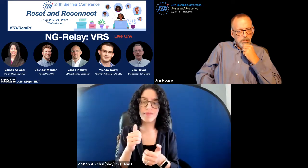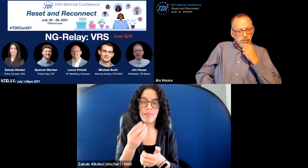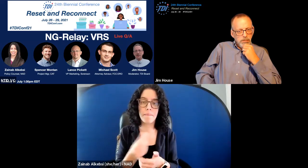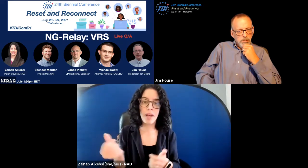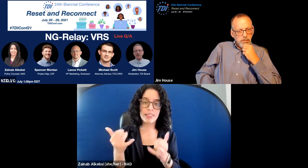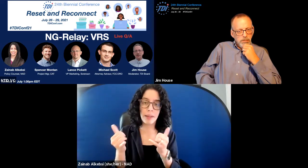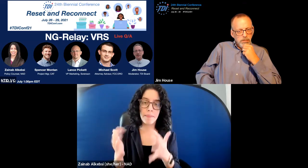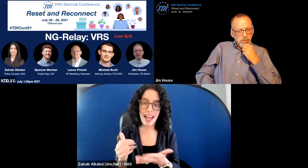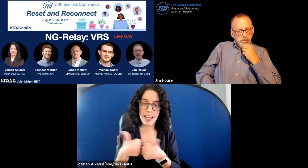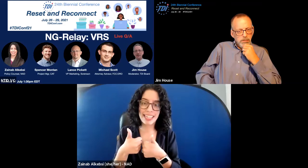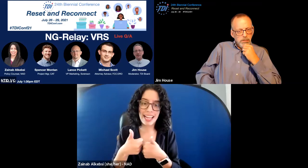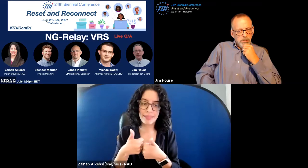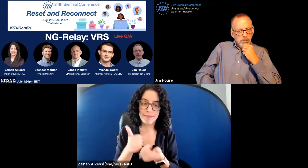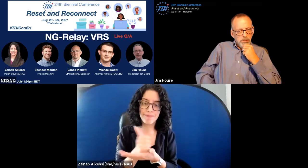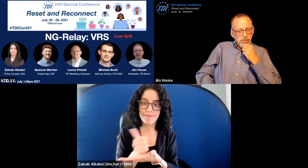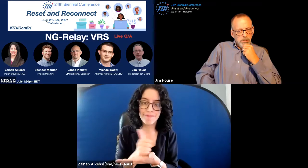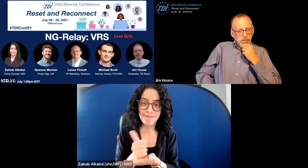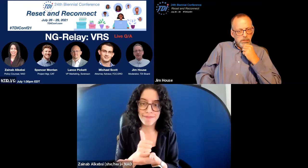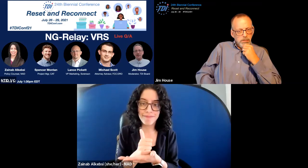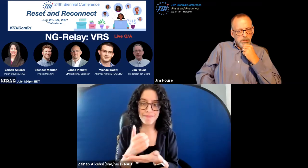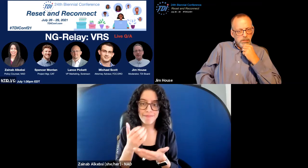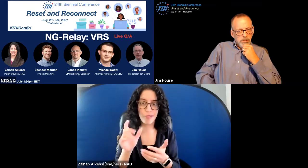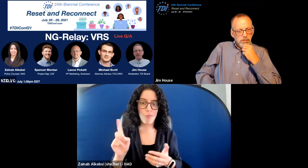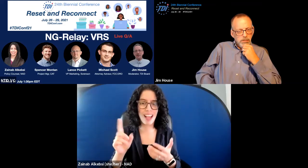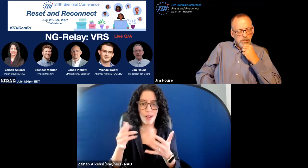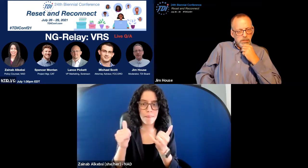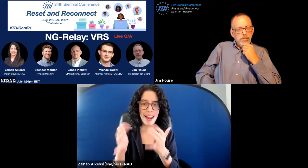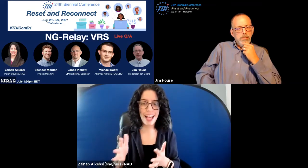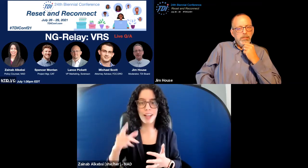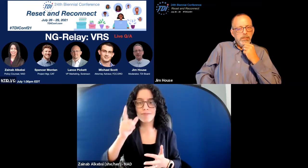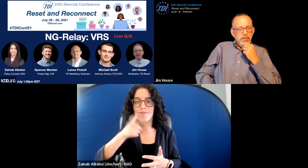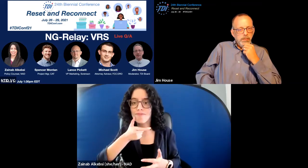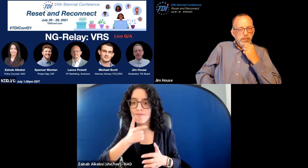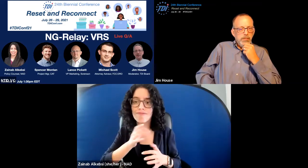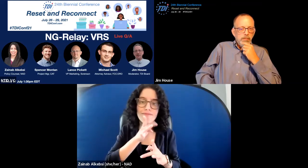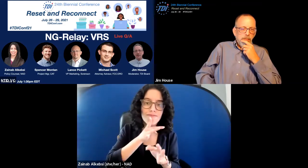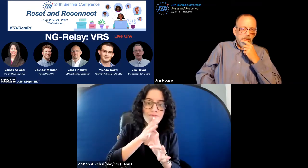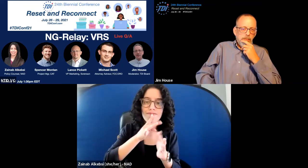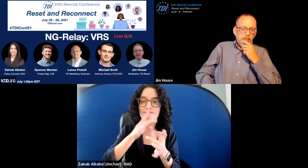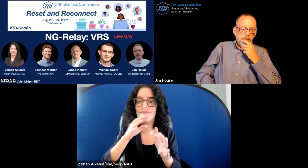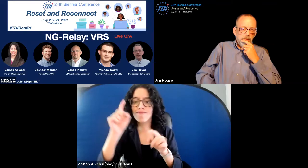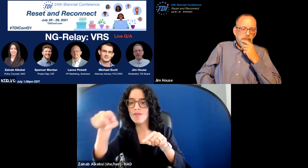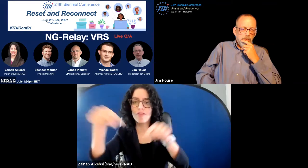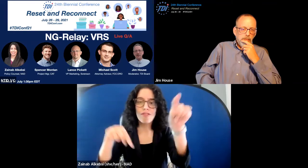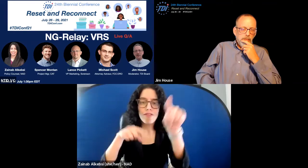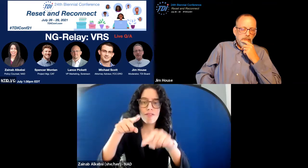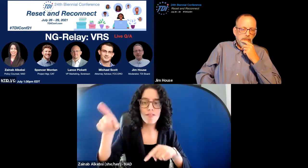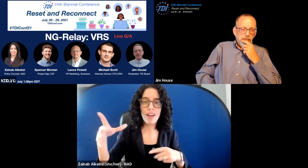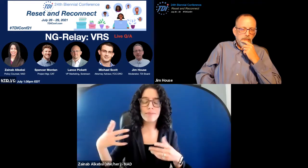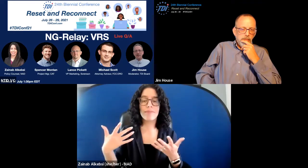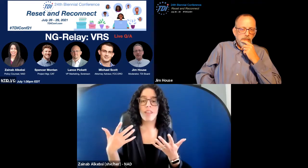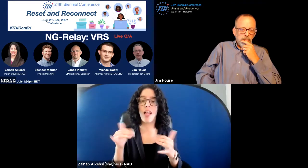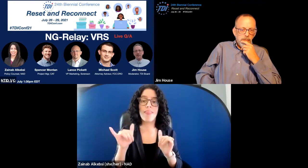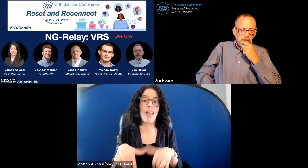integrating VRS with multiplayer games, MPGs, where players, they speak with each other